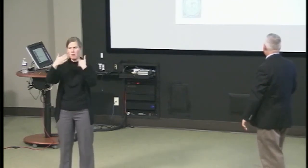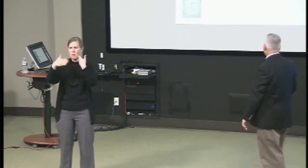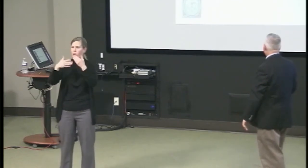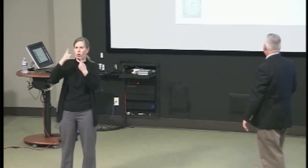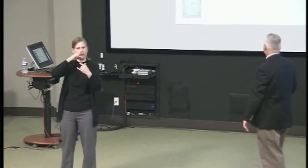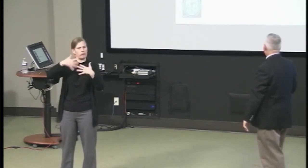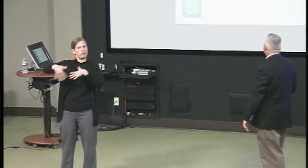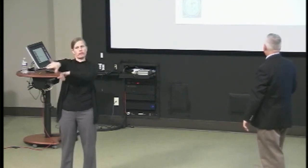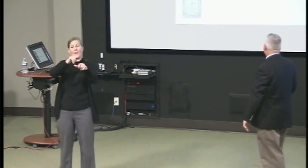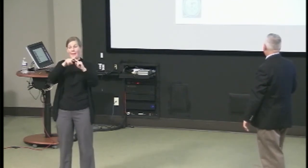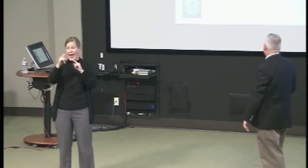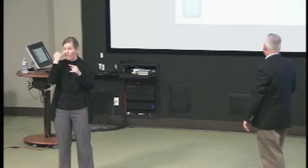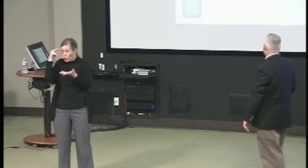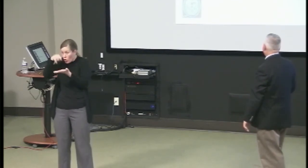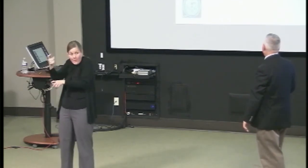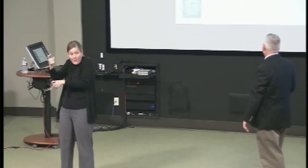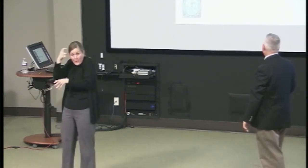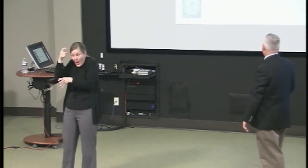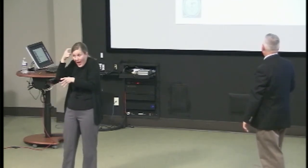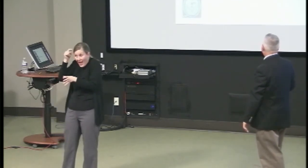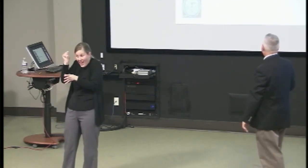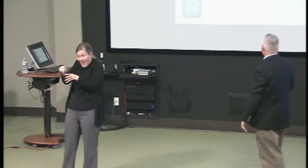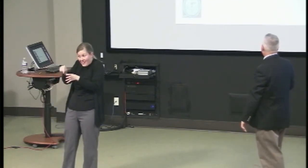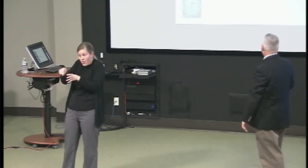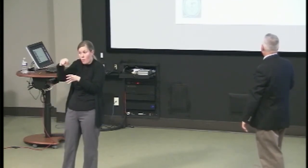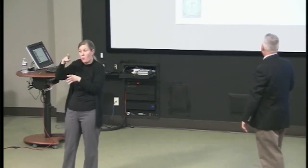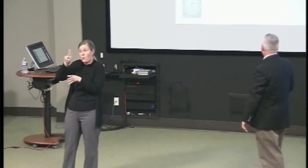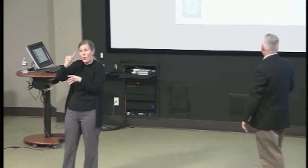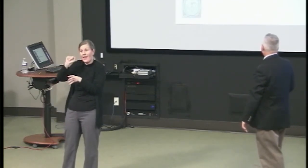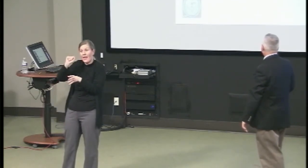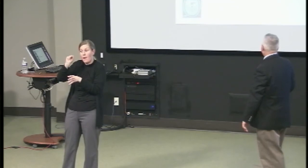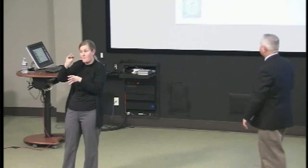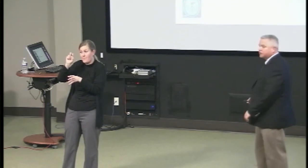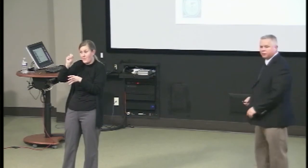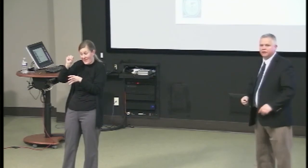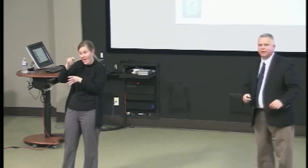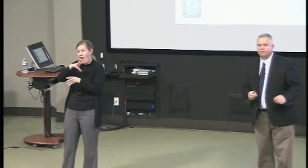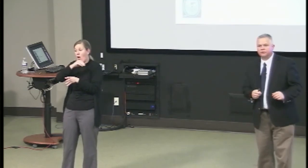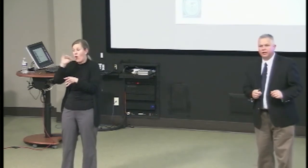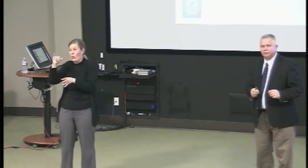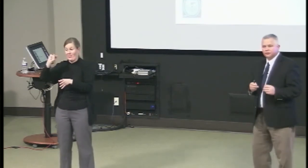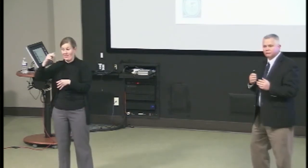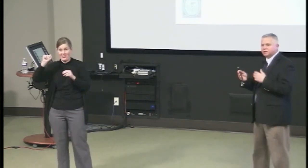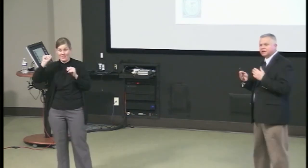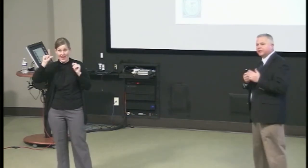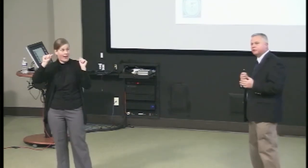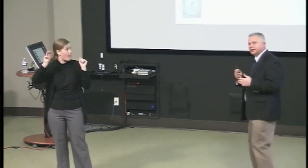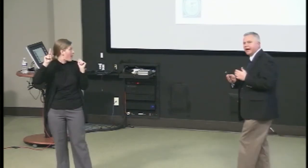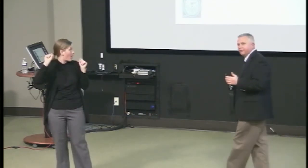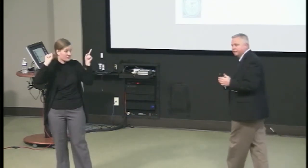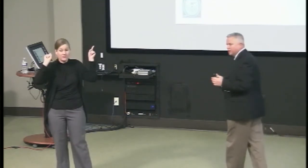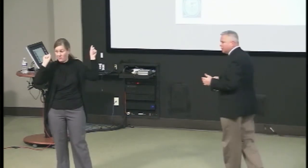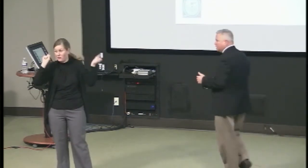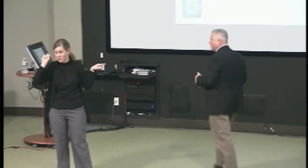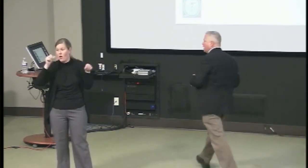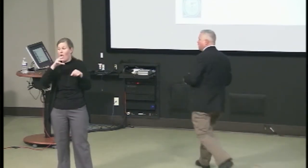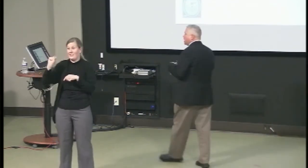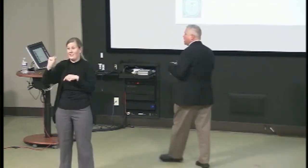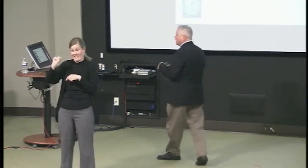the putamen and the basal and caudate basal ganglia, the thalamus, and the superior temporal gyrus. So we literally